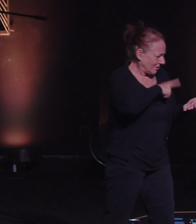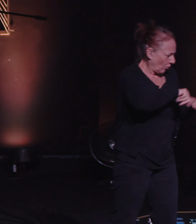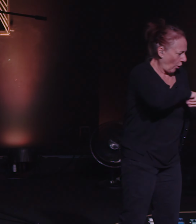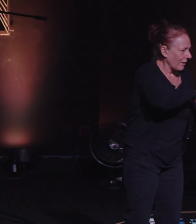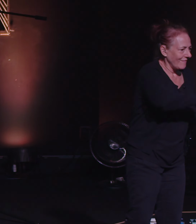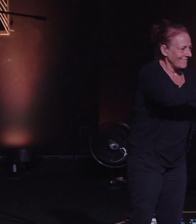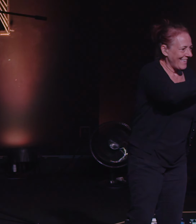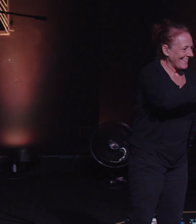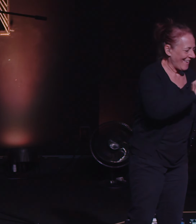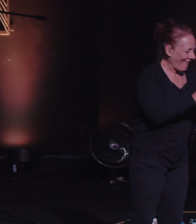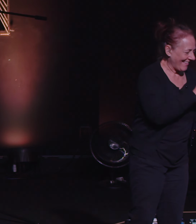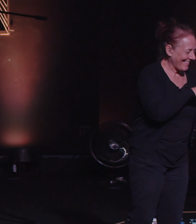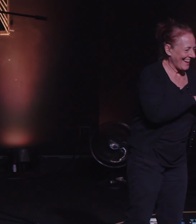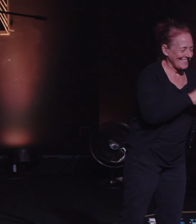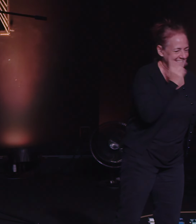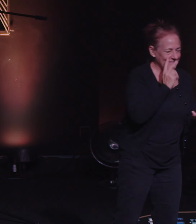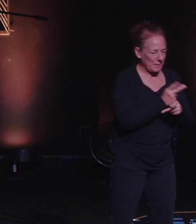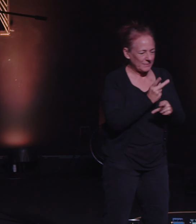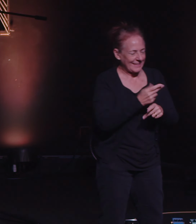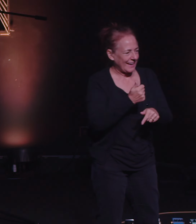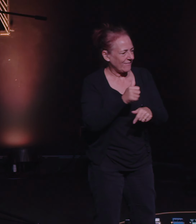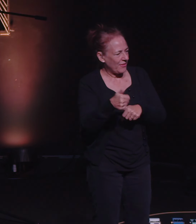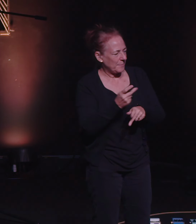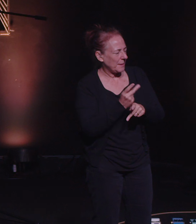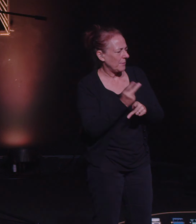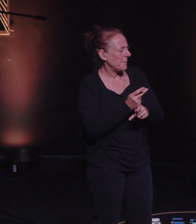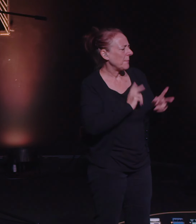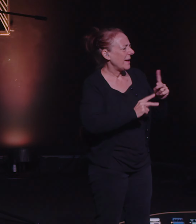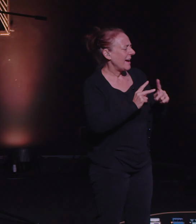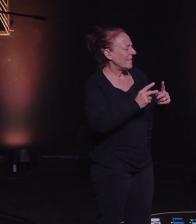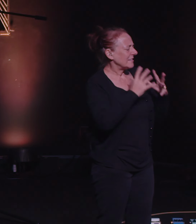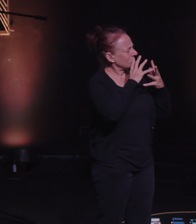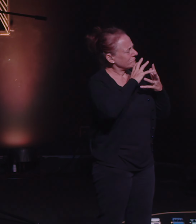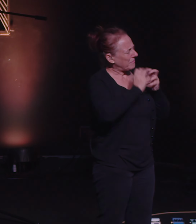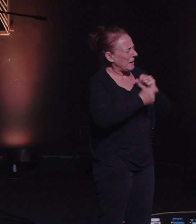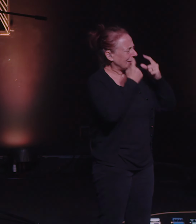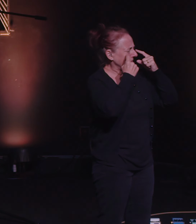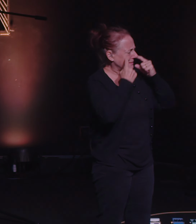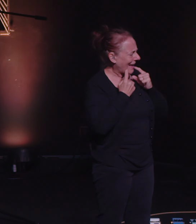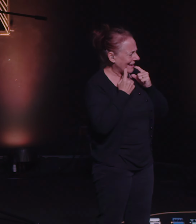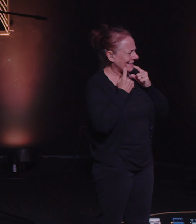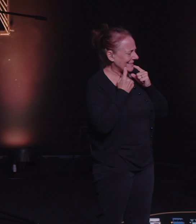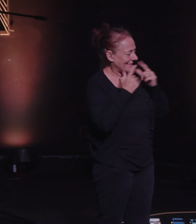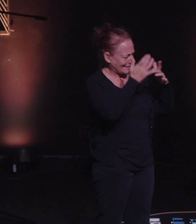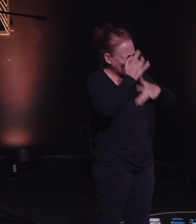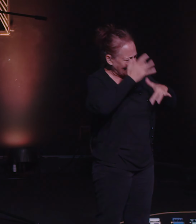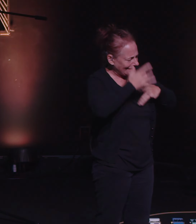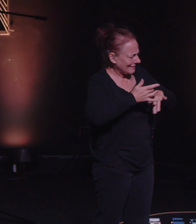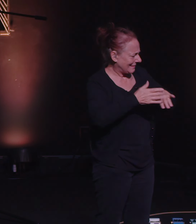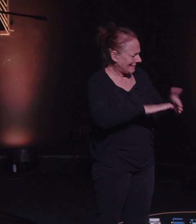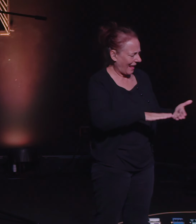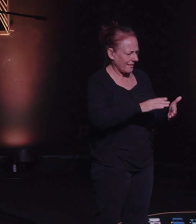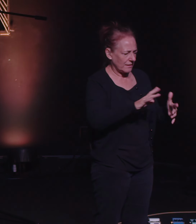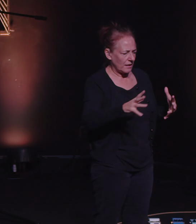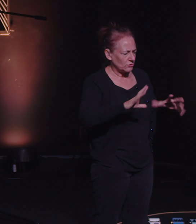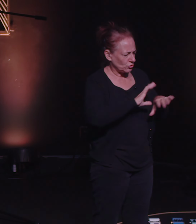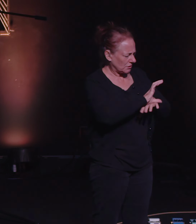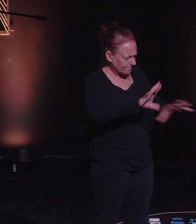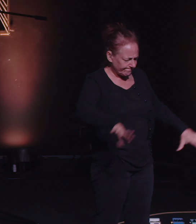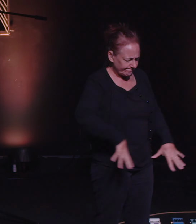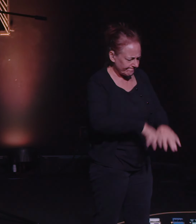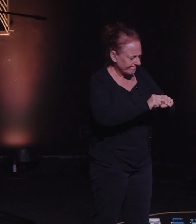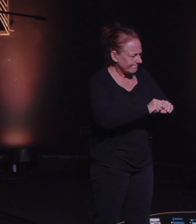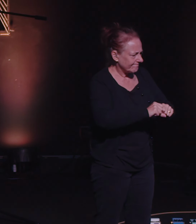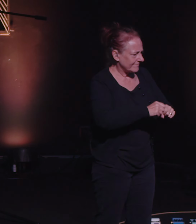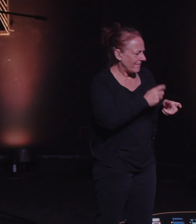love all of that. I've seen people take care of people. We have walked through great tragedy here. We've walked through a lot of sickness here, and I've seen our church take care